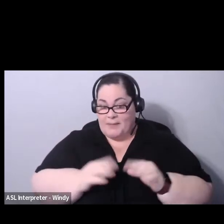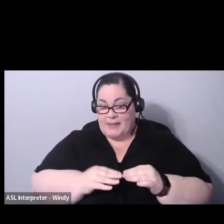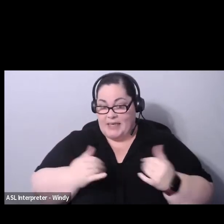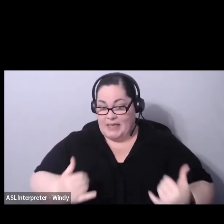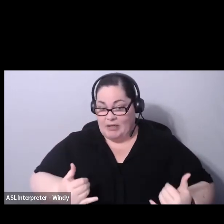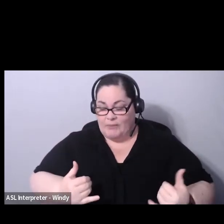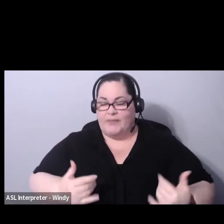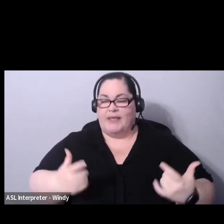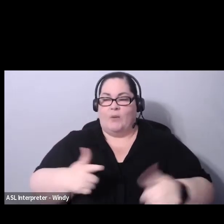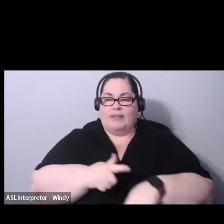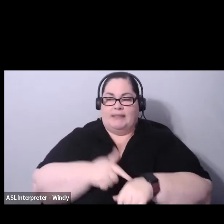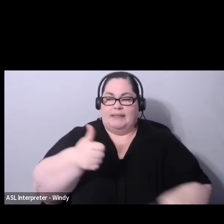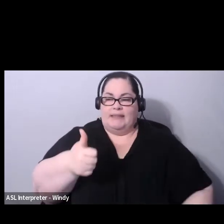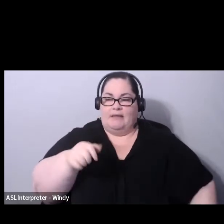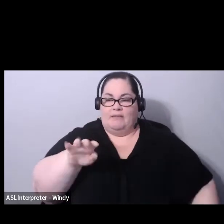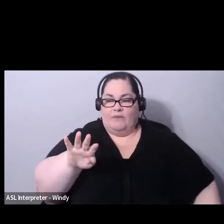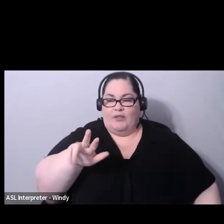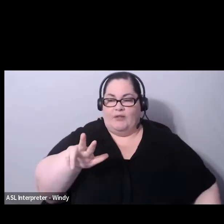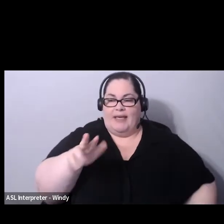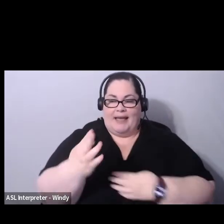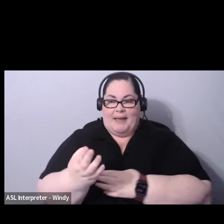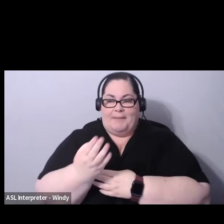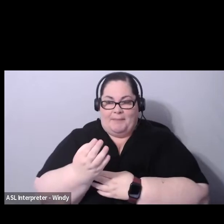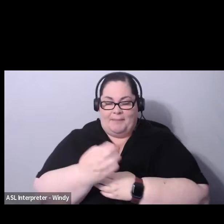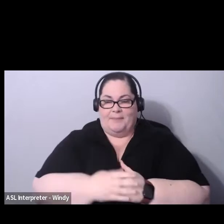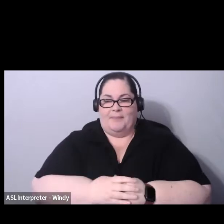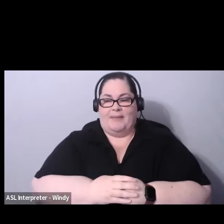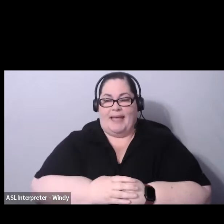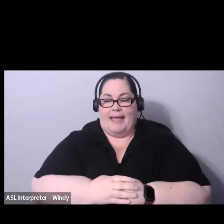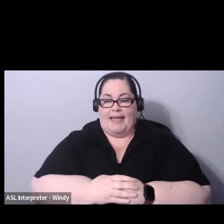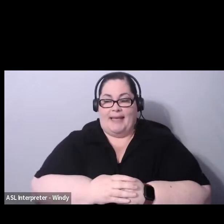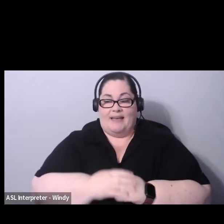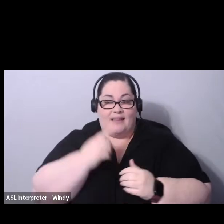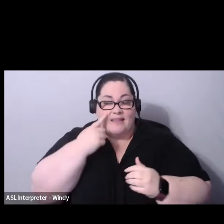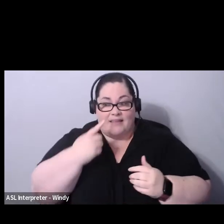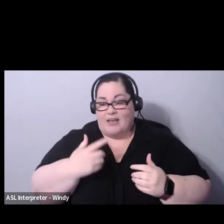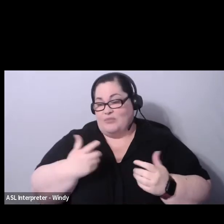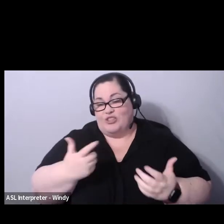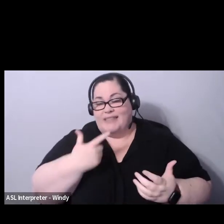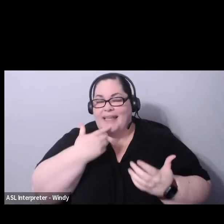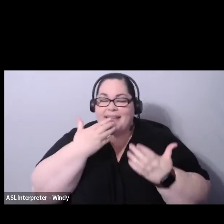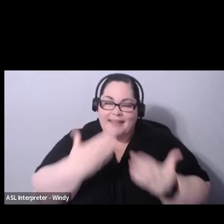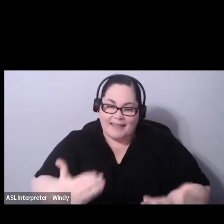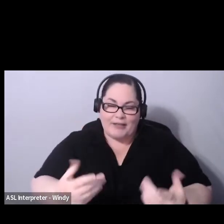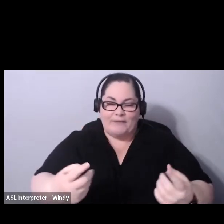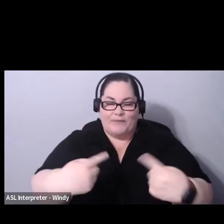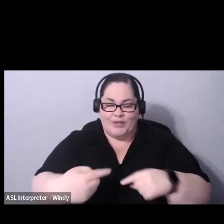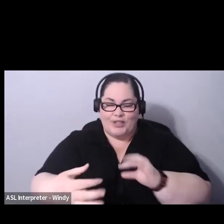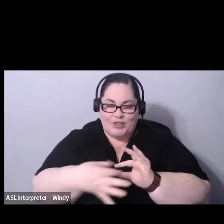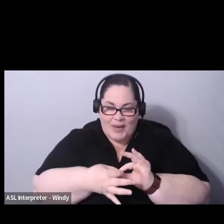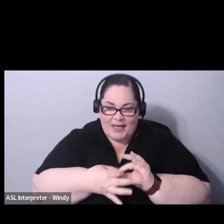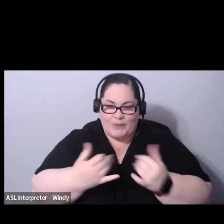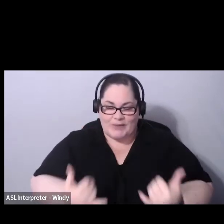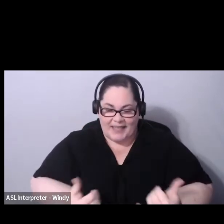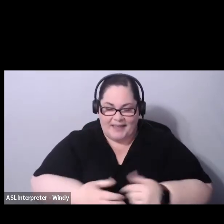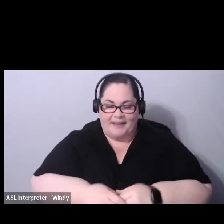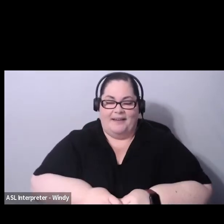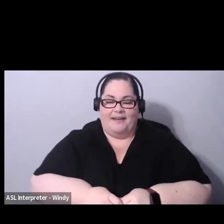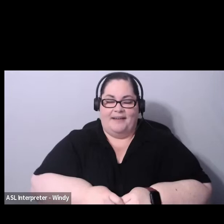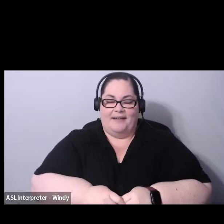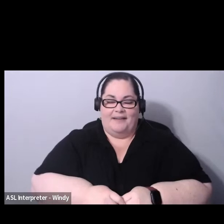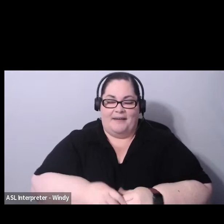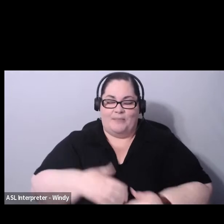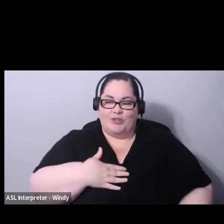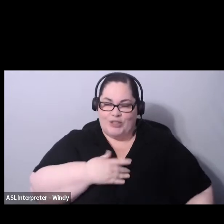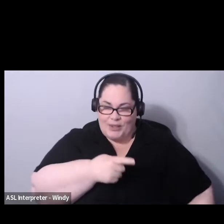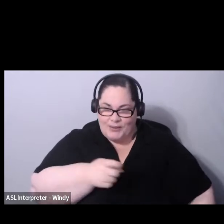It's 10:43 a.m. And I think I'm just going to say thank you for joining us today, and we appreciate